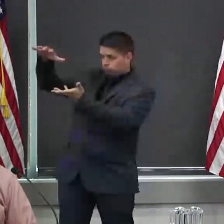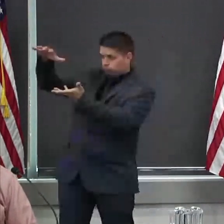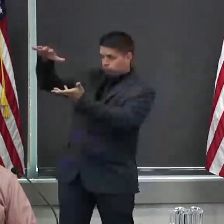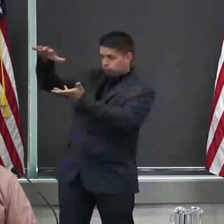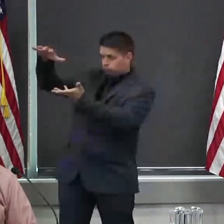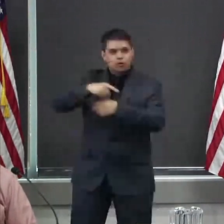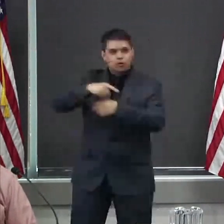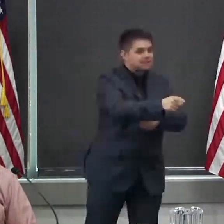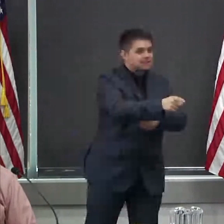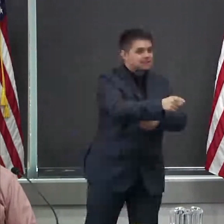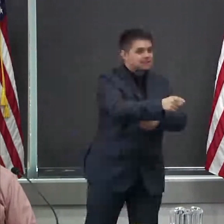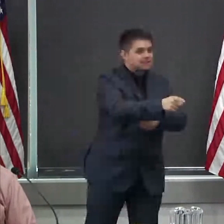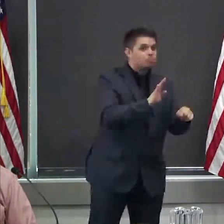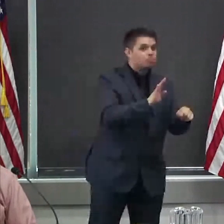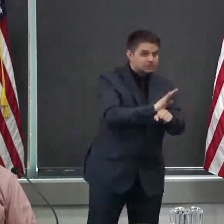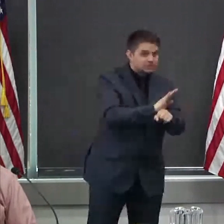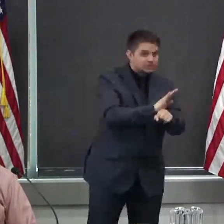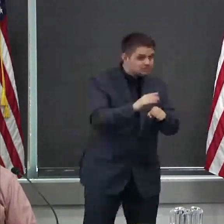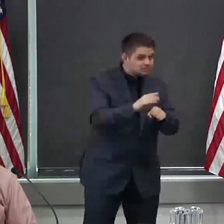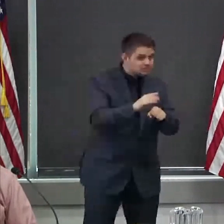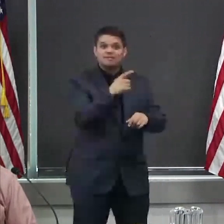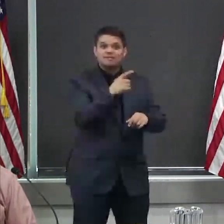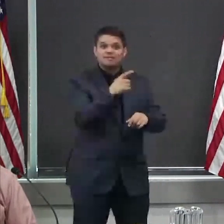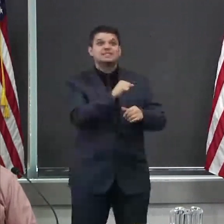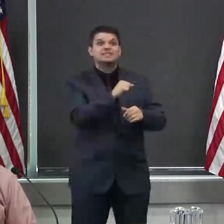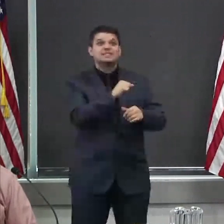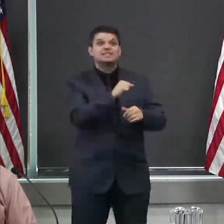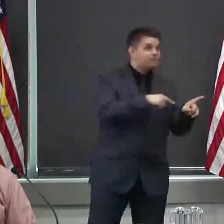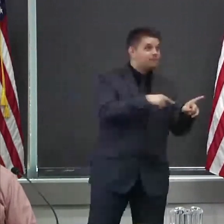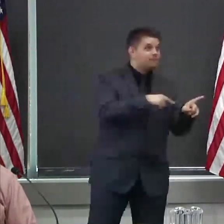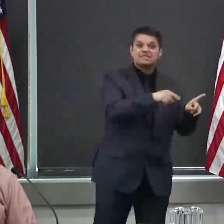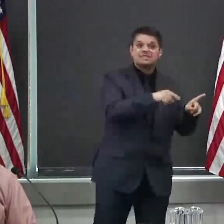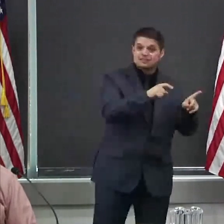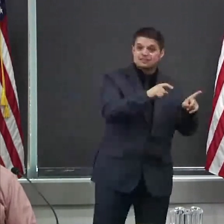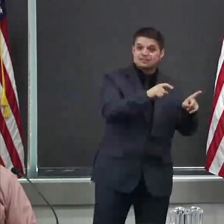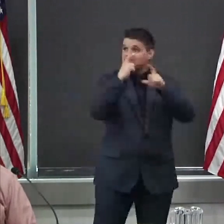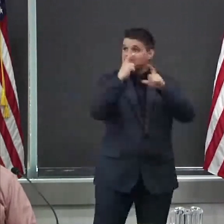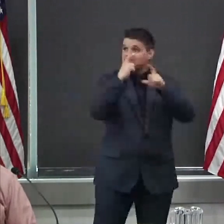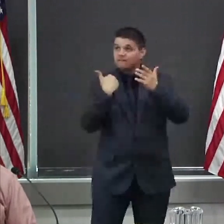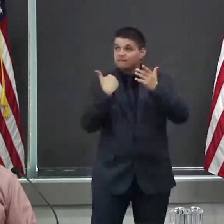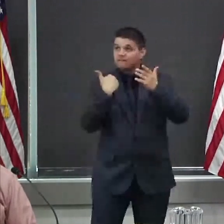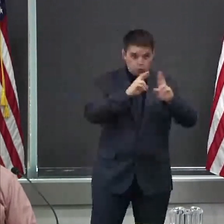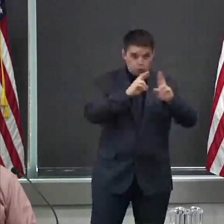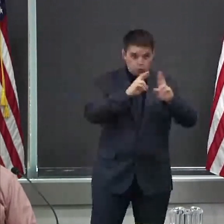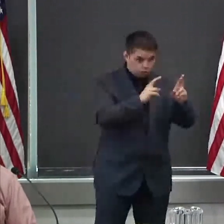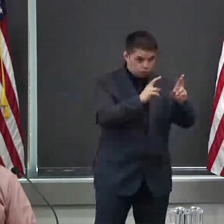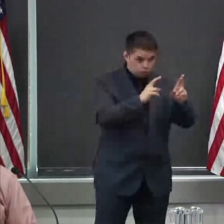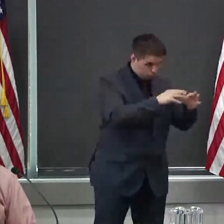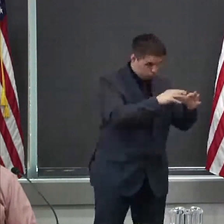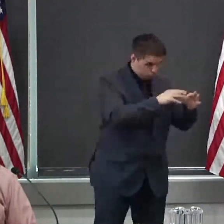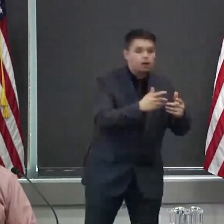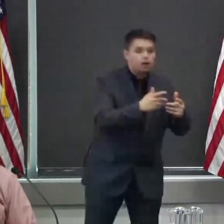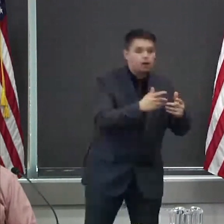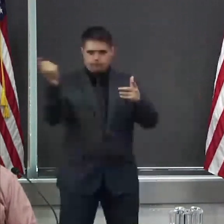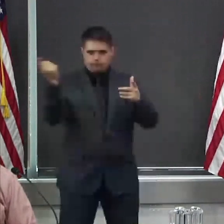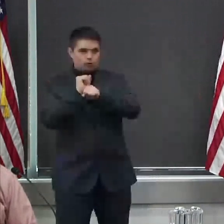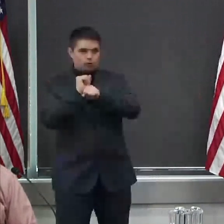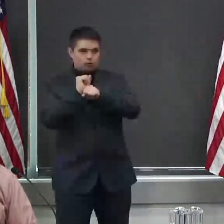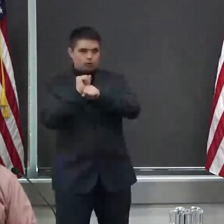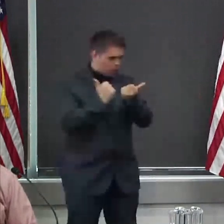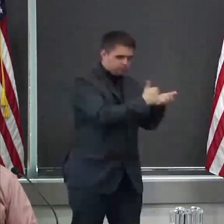make sure that their employees can be protected and be safe by assisting with the costs